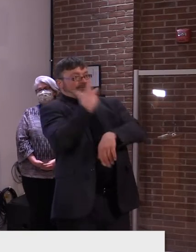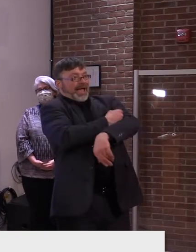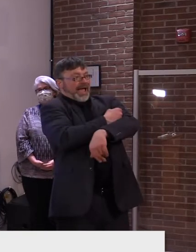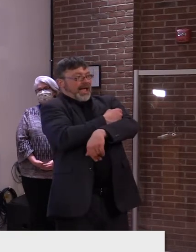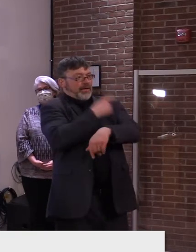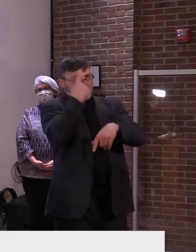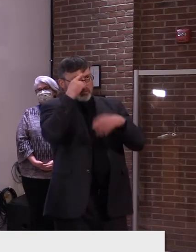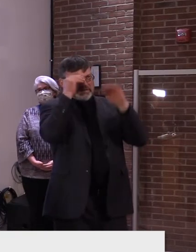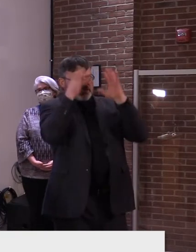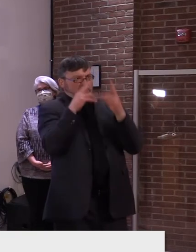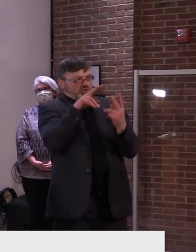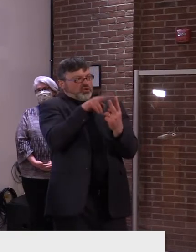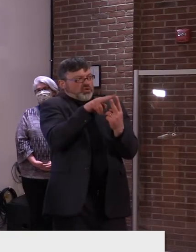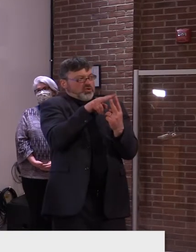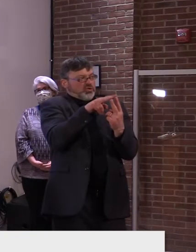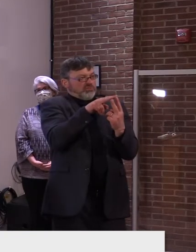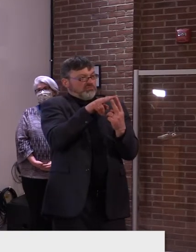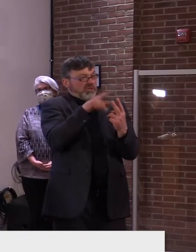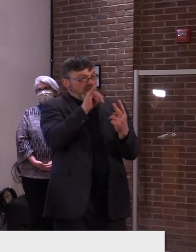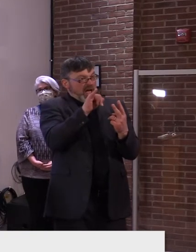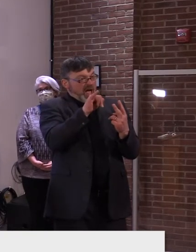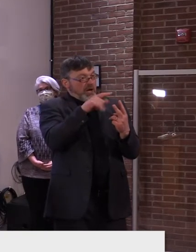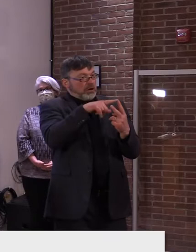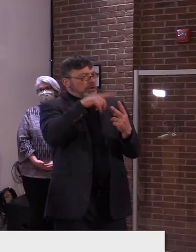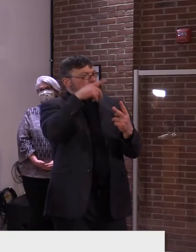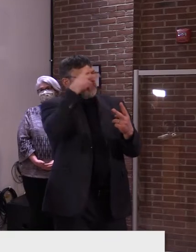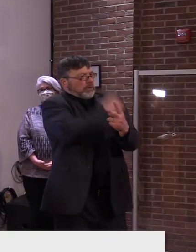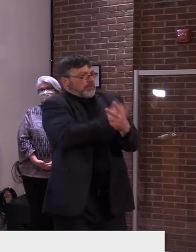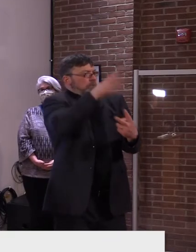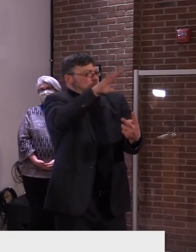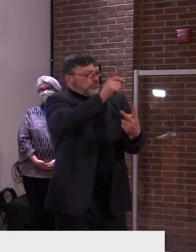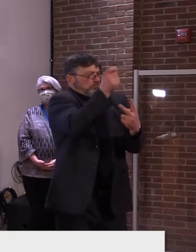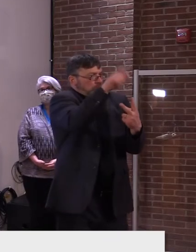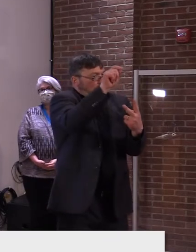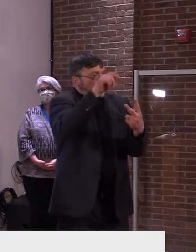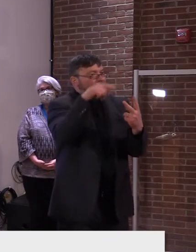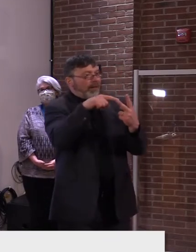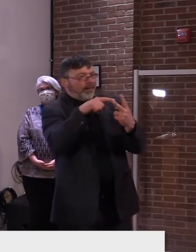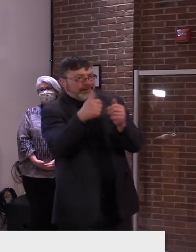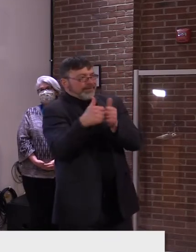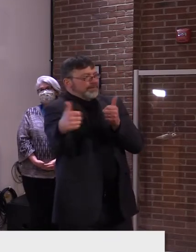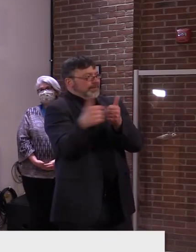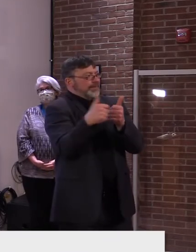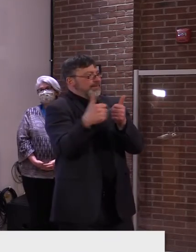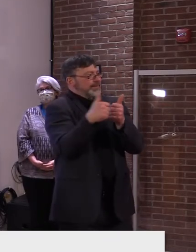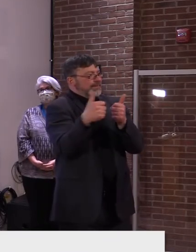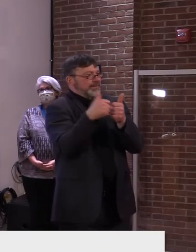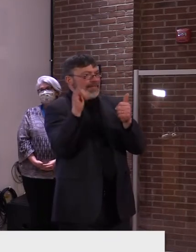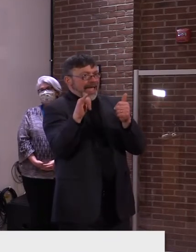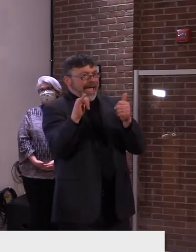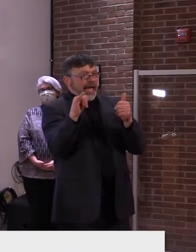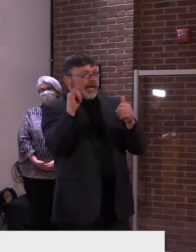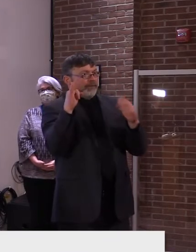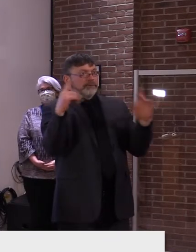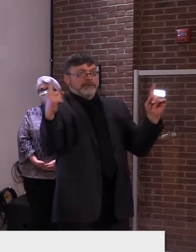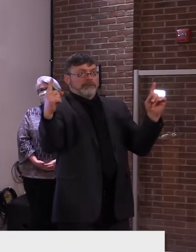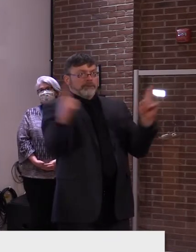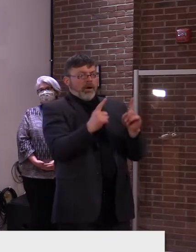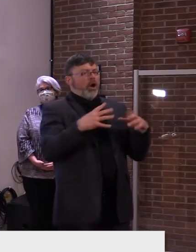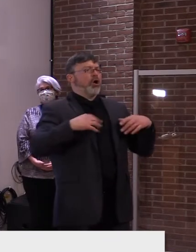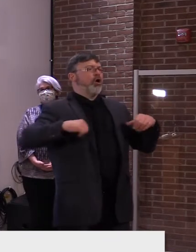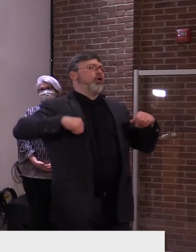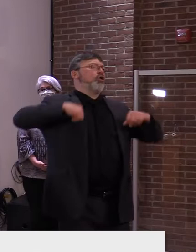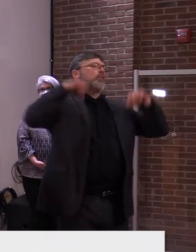hear is, what are we going to do about the distance? So if the CDC comes out and decides to go